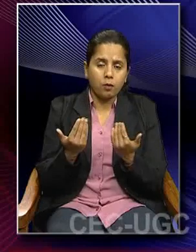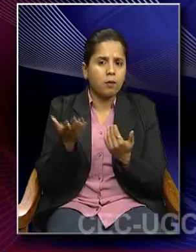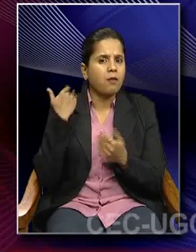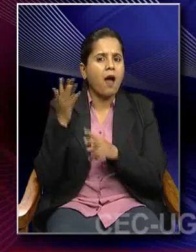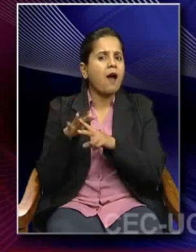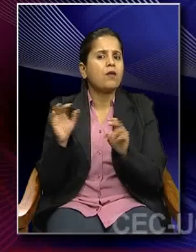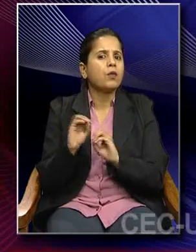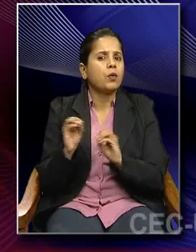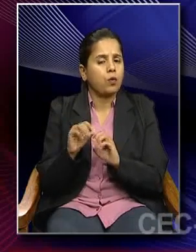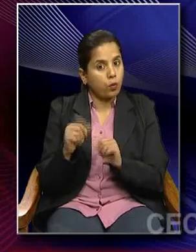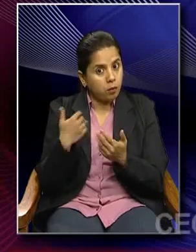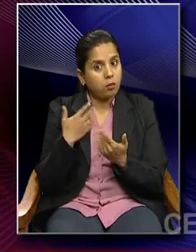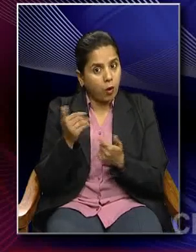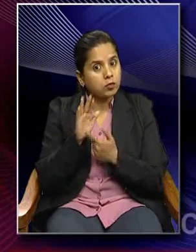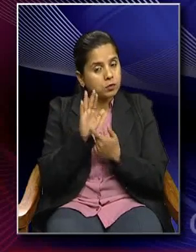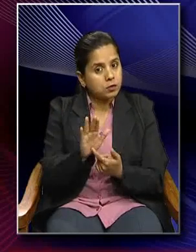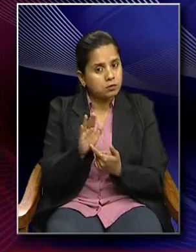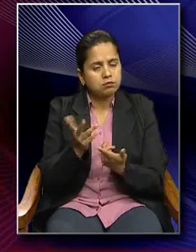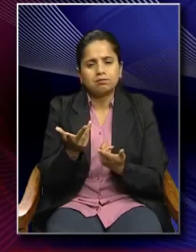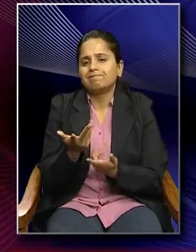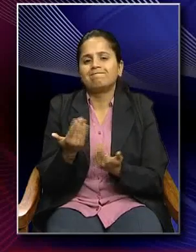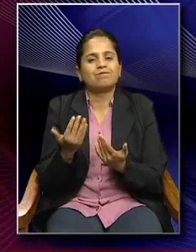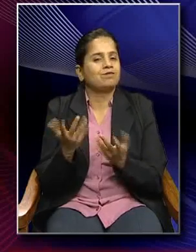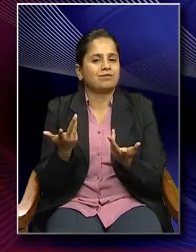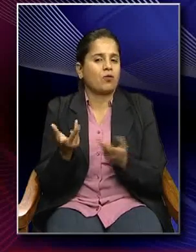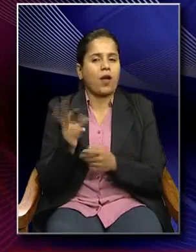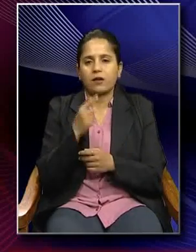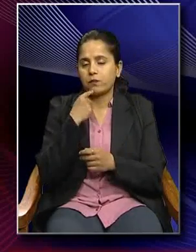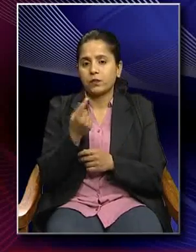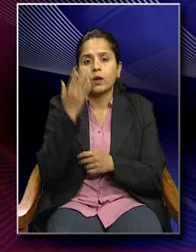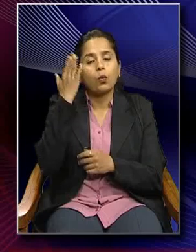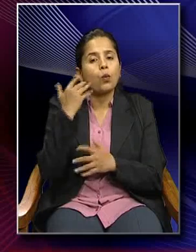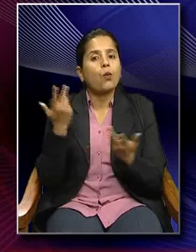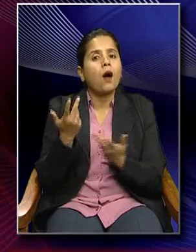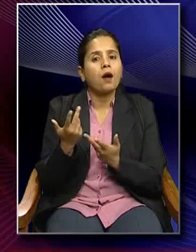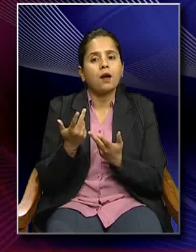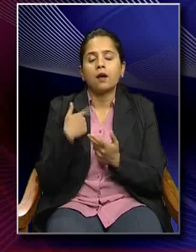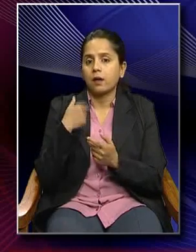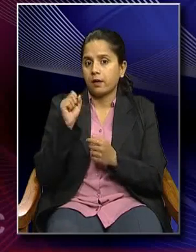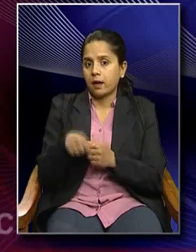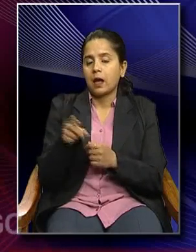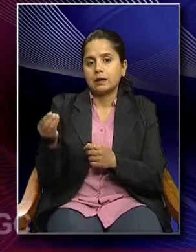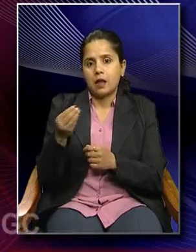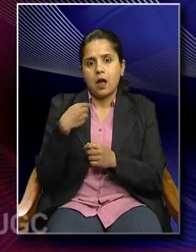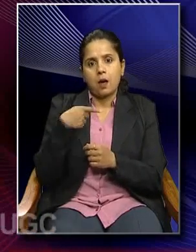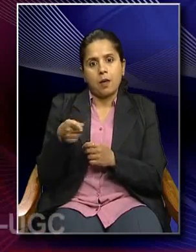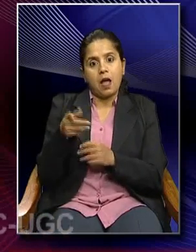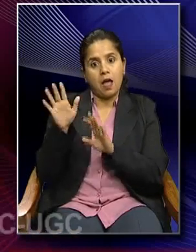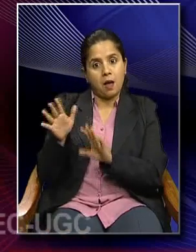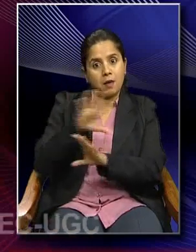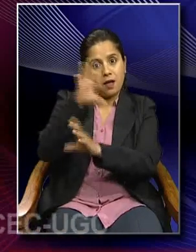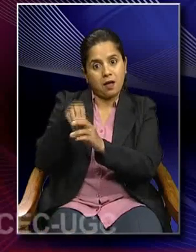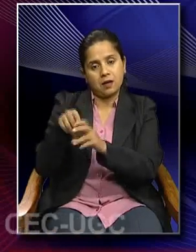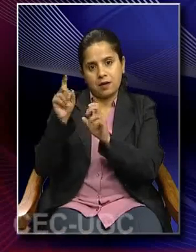existing? Not really. Again, why? Because we can bring out something only when it was